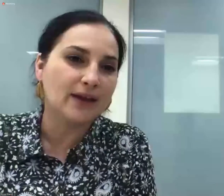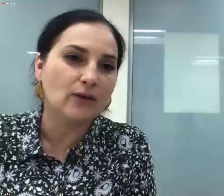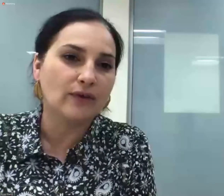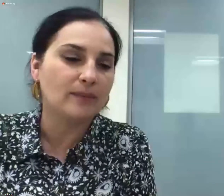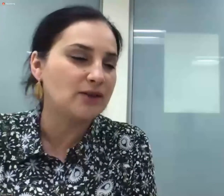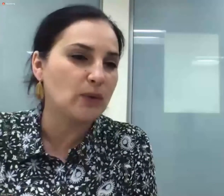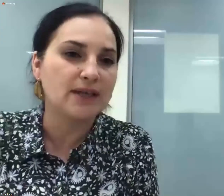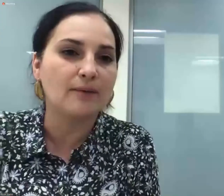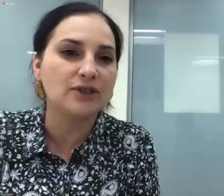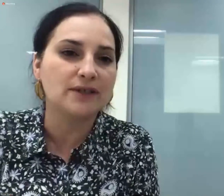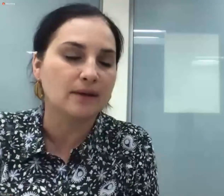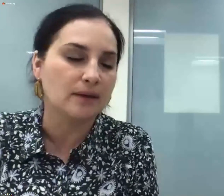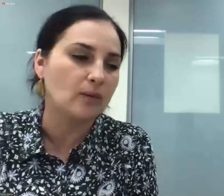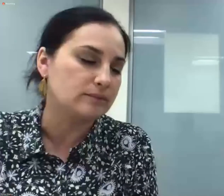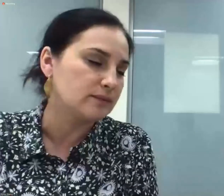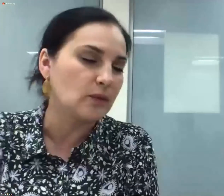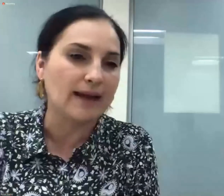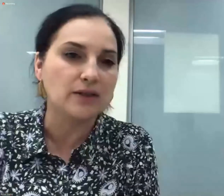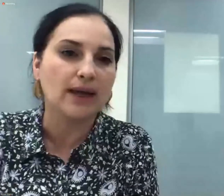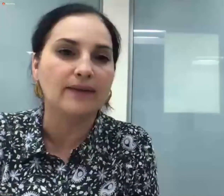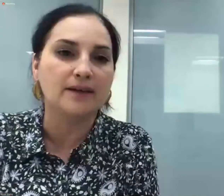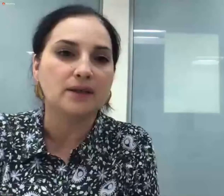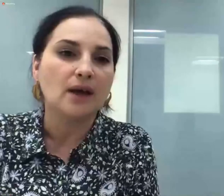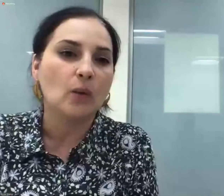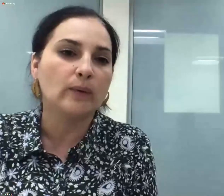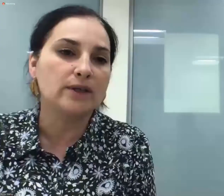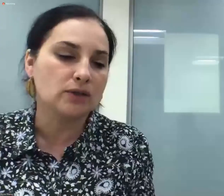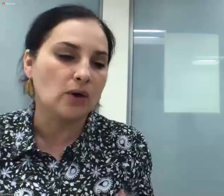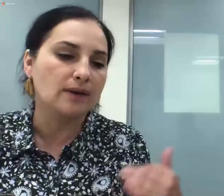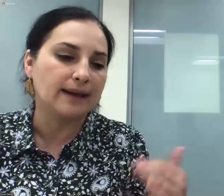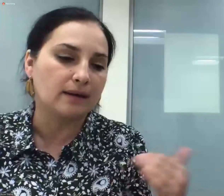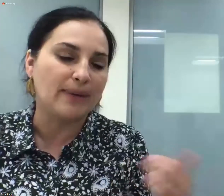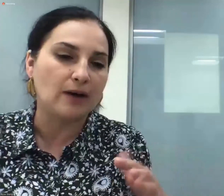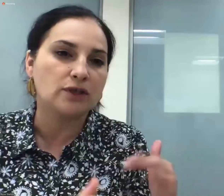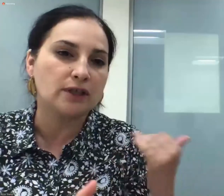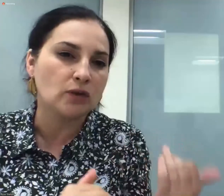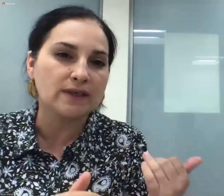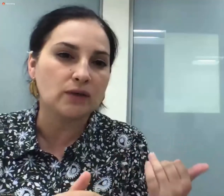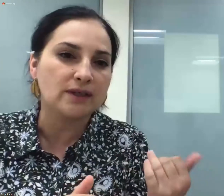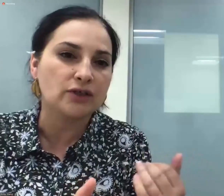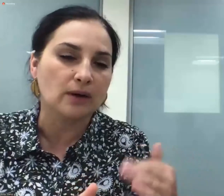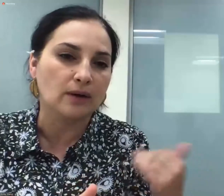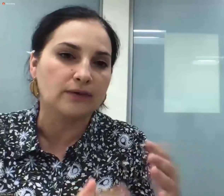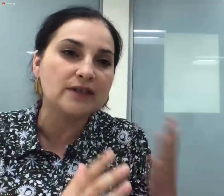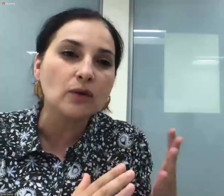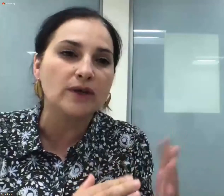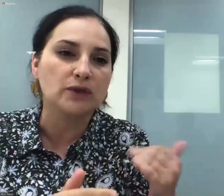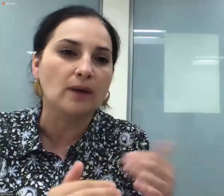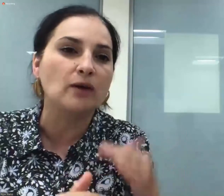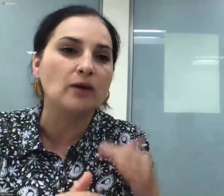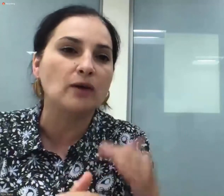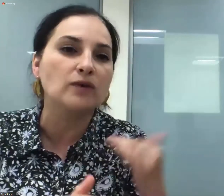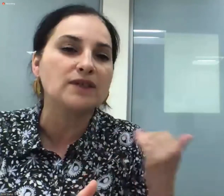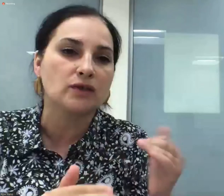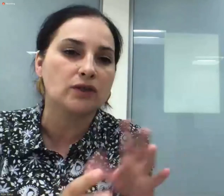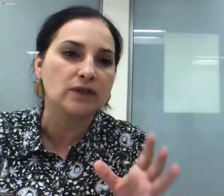Yeah, thank you very much, Wendy. I would like to add that when we talk about discourse usage, we talk